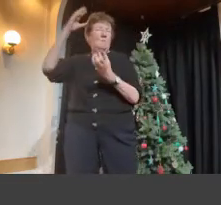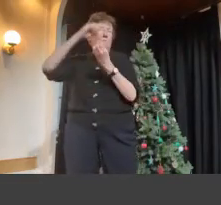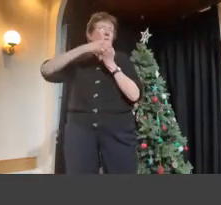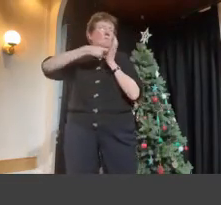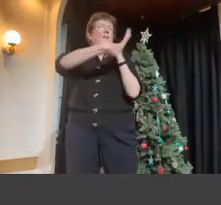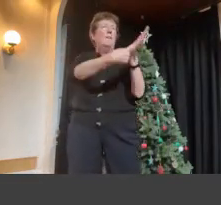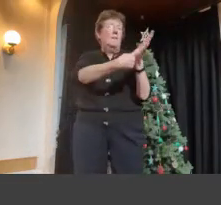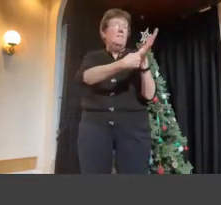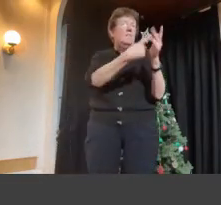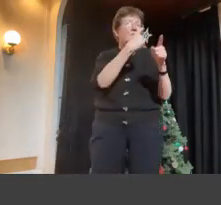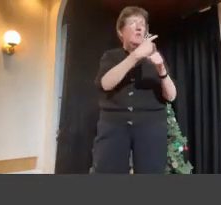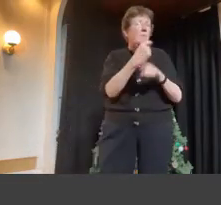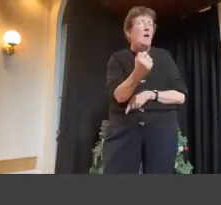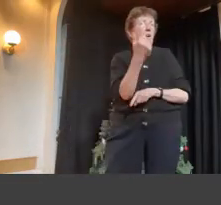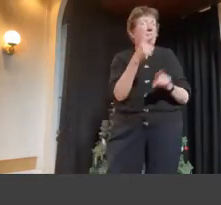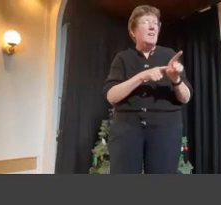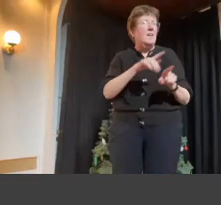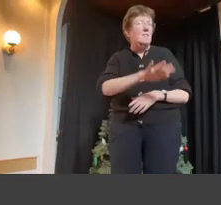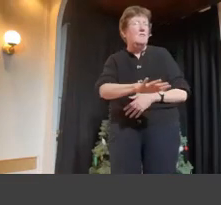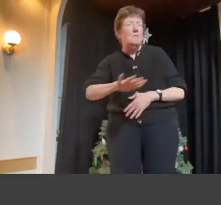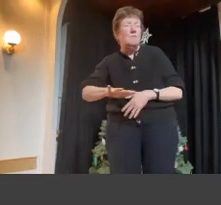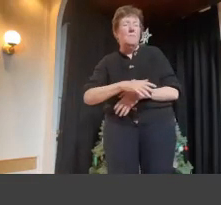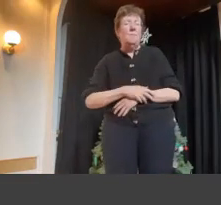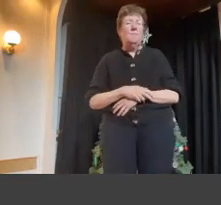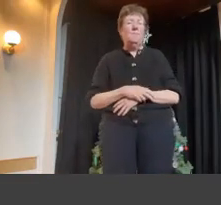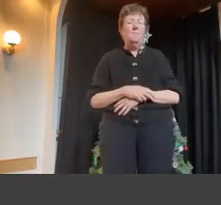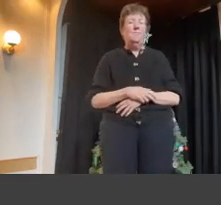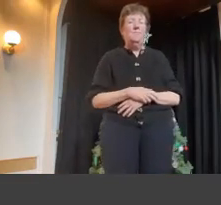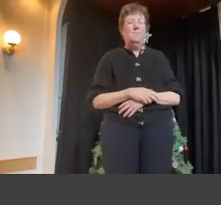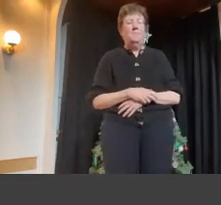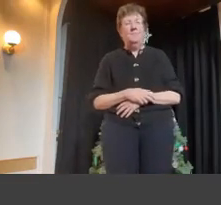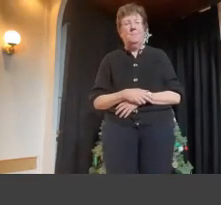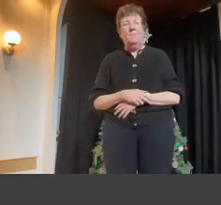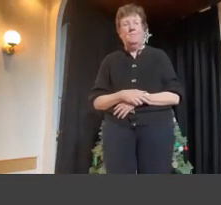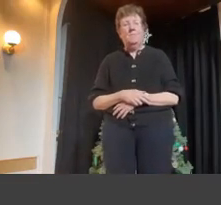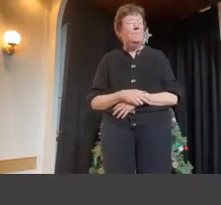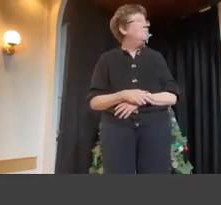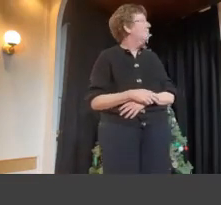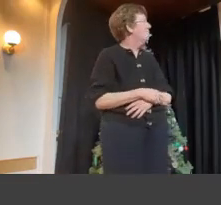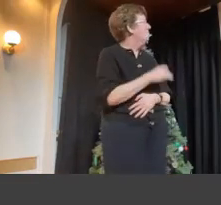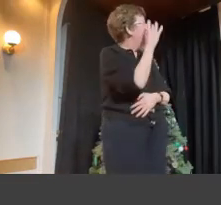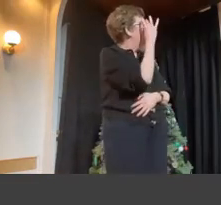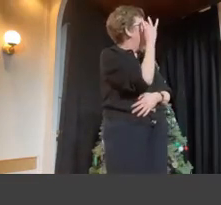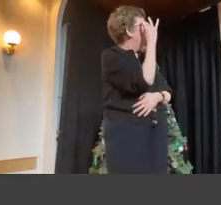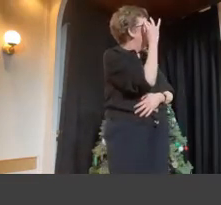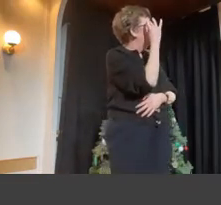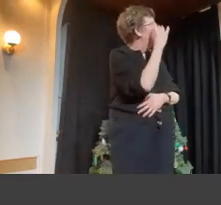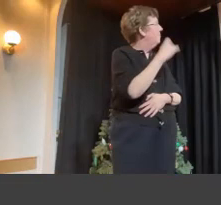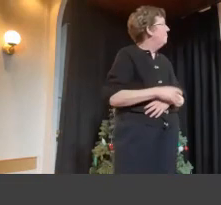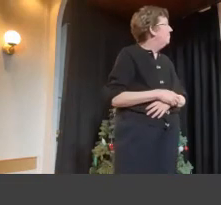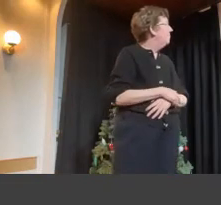So there's three areas, again, to summarise how our recommendations are framed around early